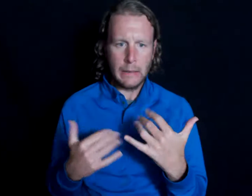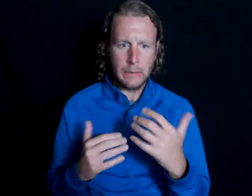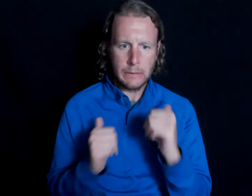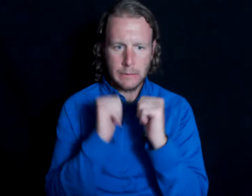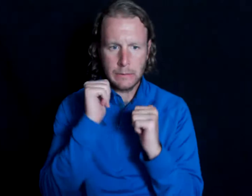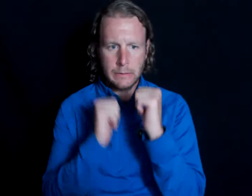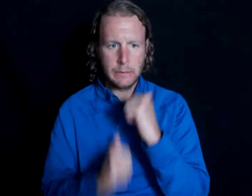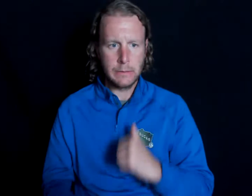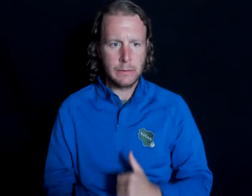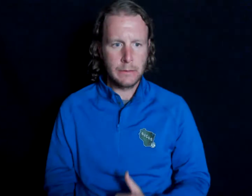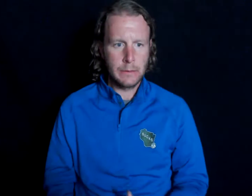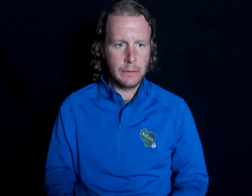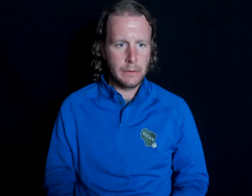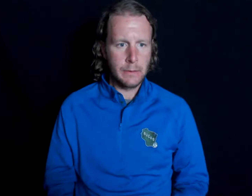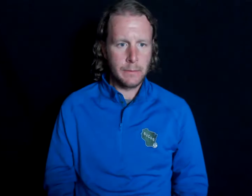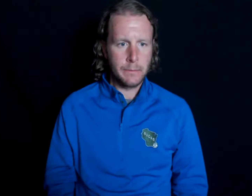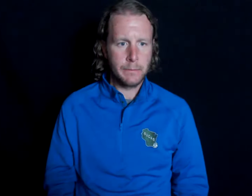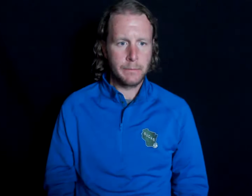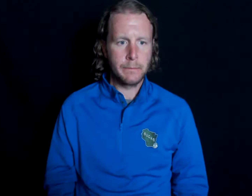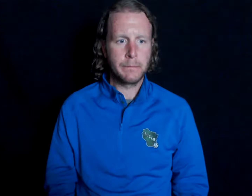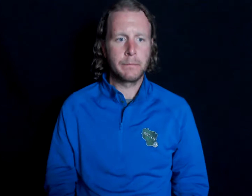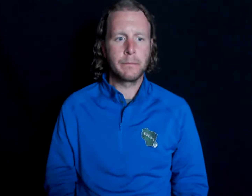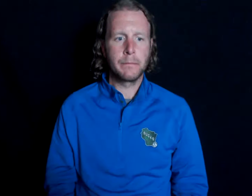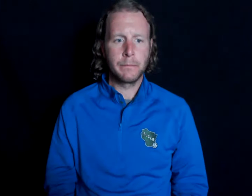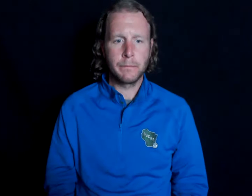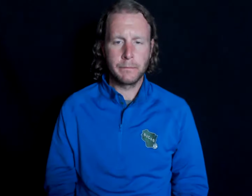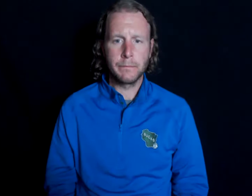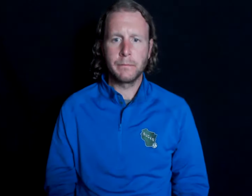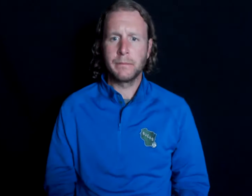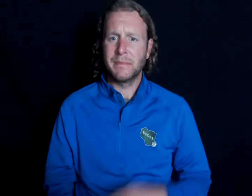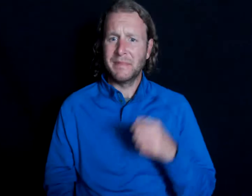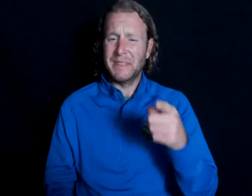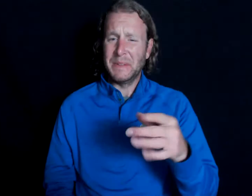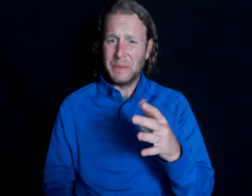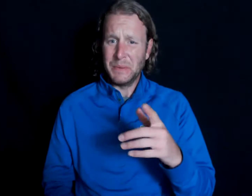Giannis downhill. Acrobatic finish around Vucevic.